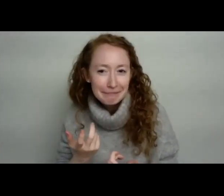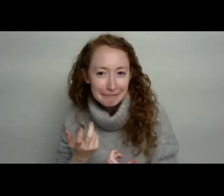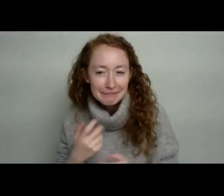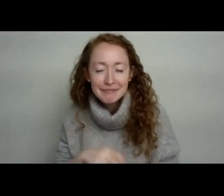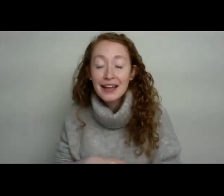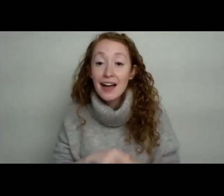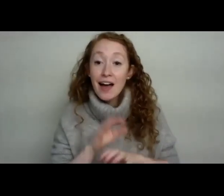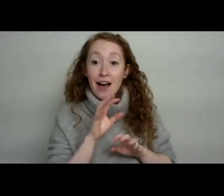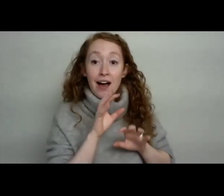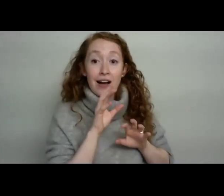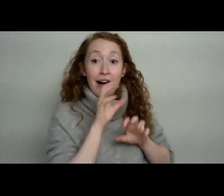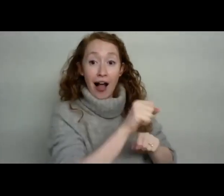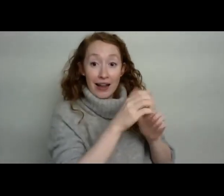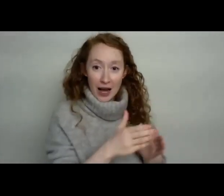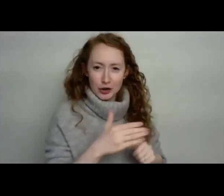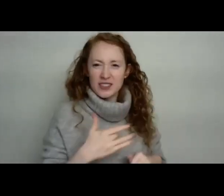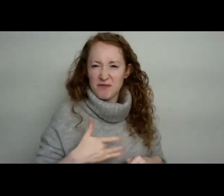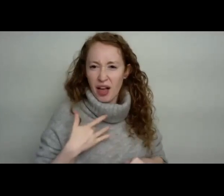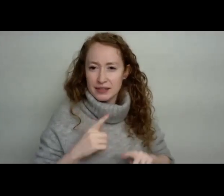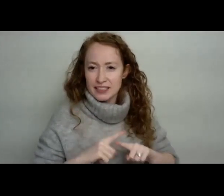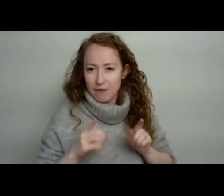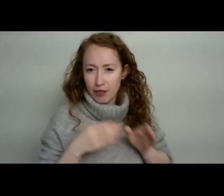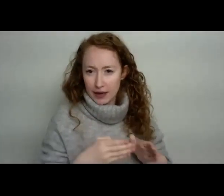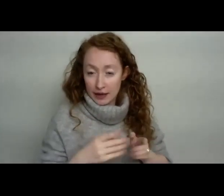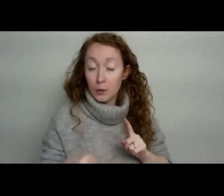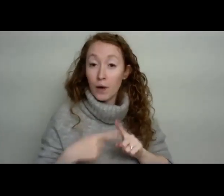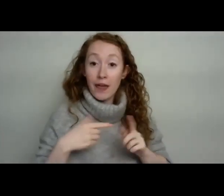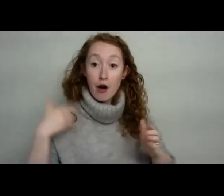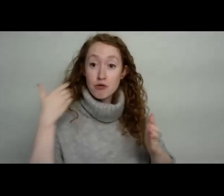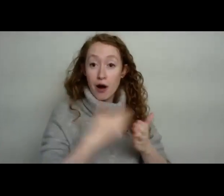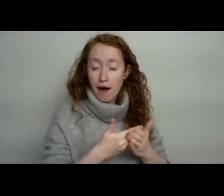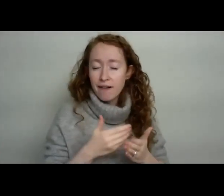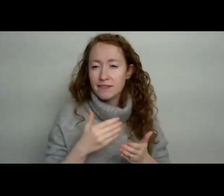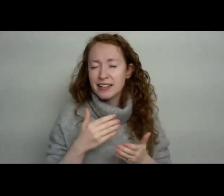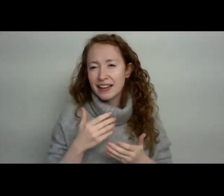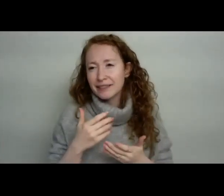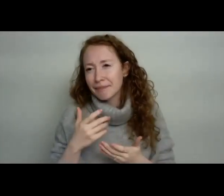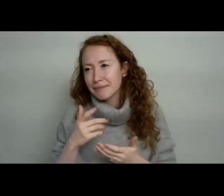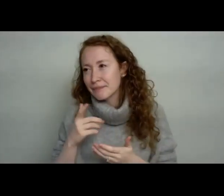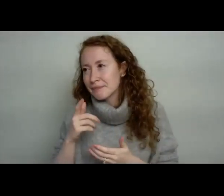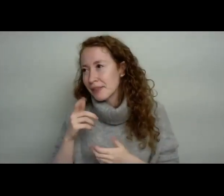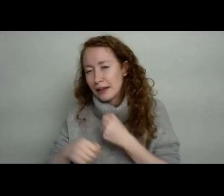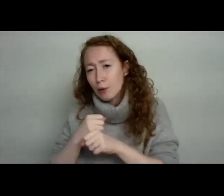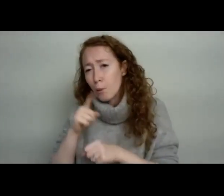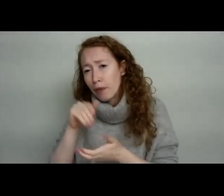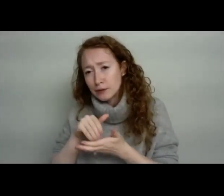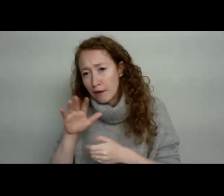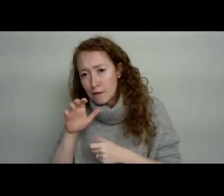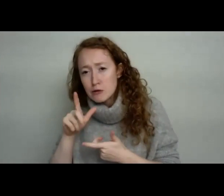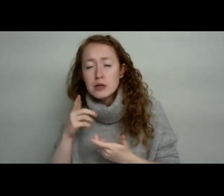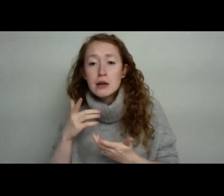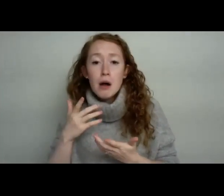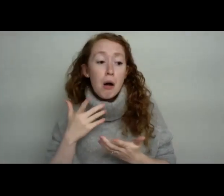Conquistadors apparently felt differently when the conquistadors arrived in the 1500s and were promptly